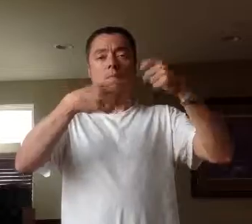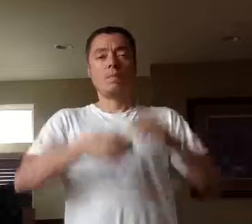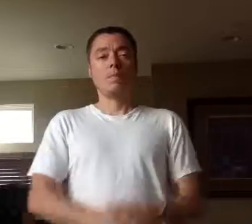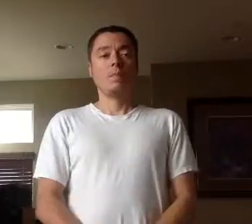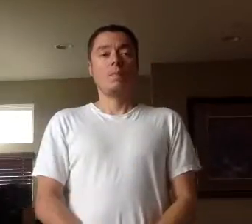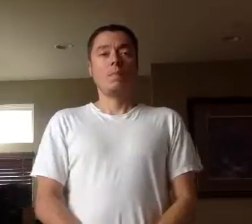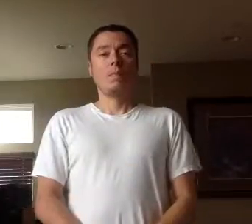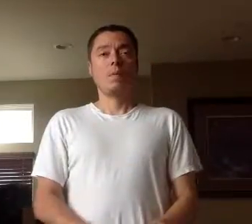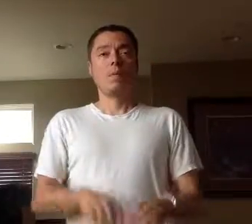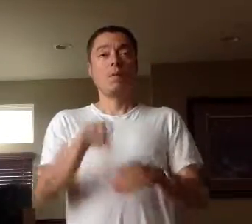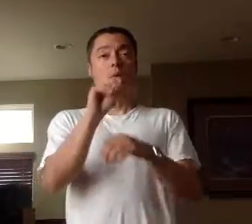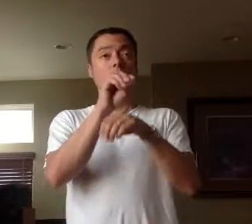Overhead projector.